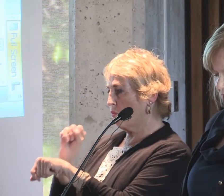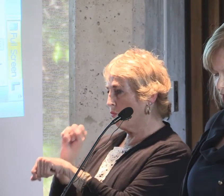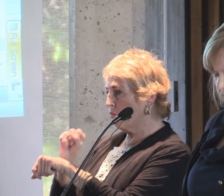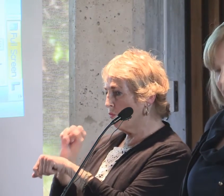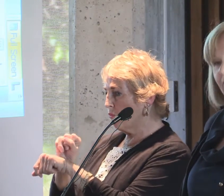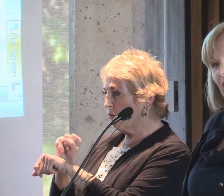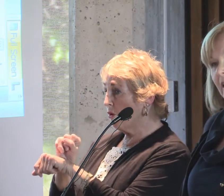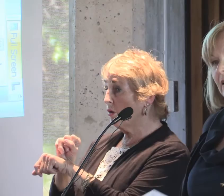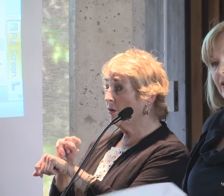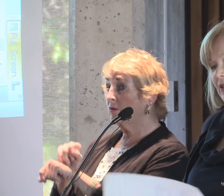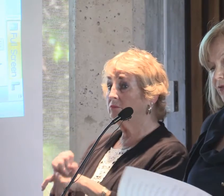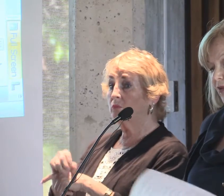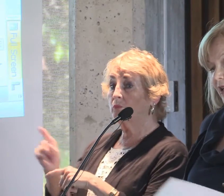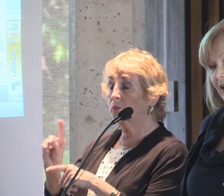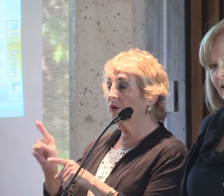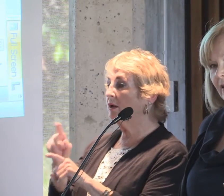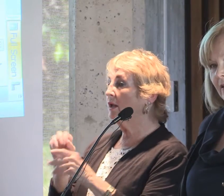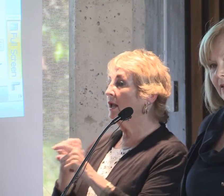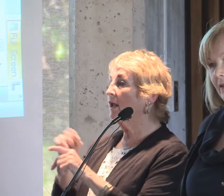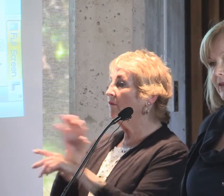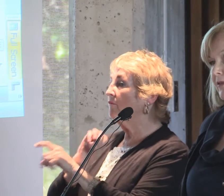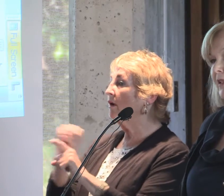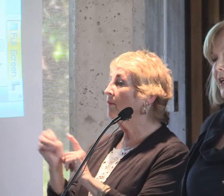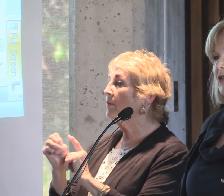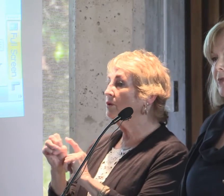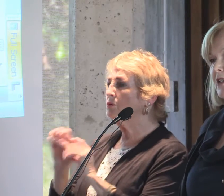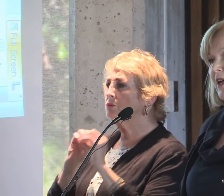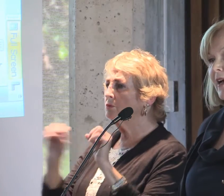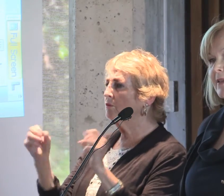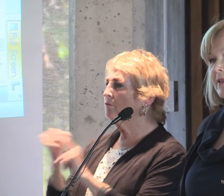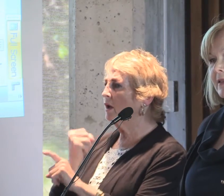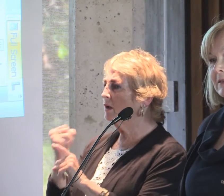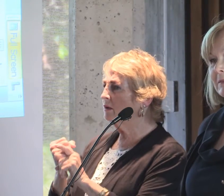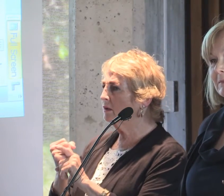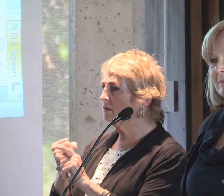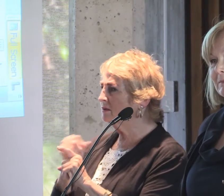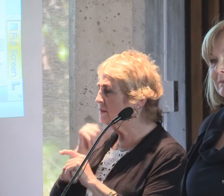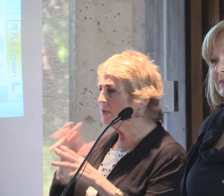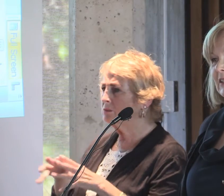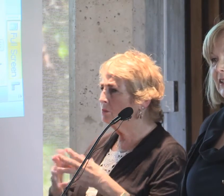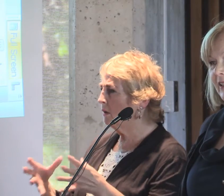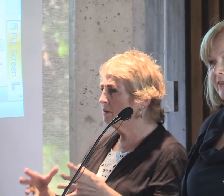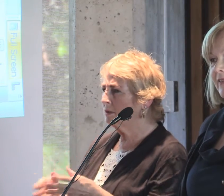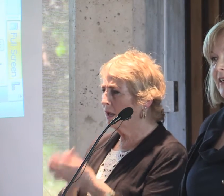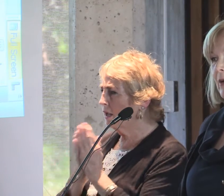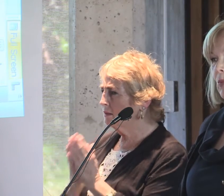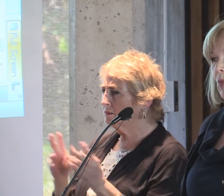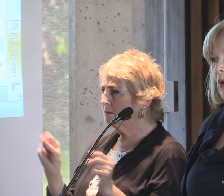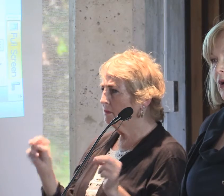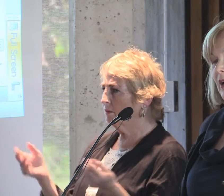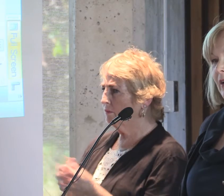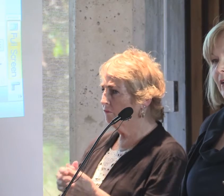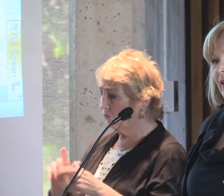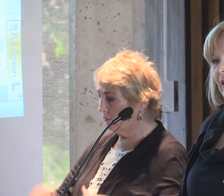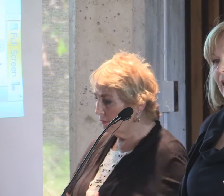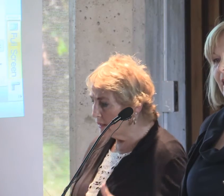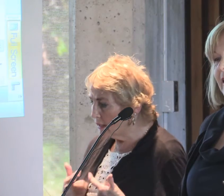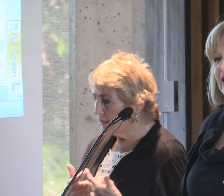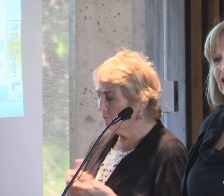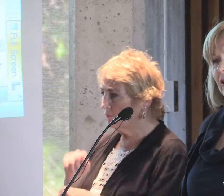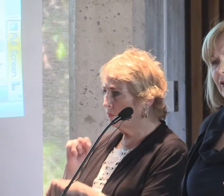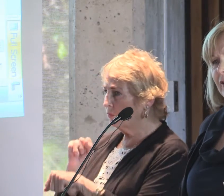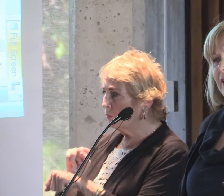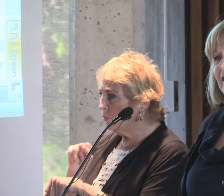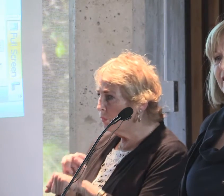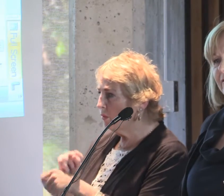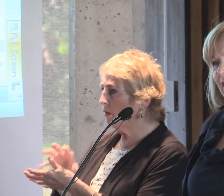environments which are violence-free. It's really not too much to ask, is it? To live and work